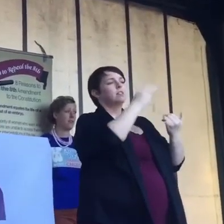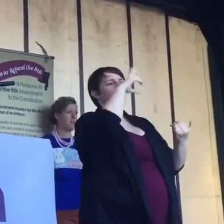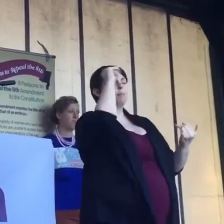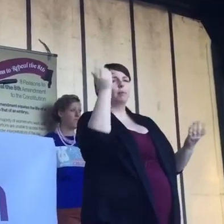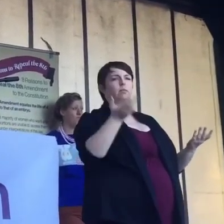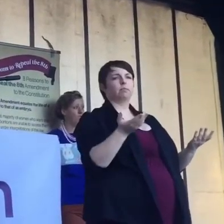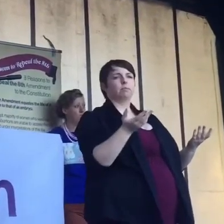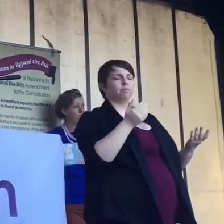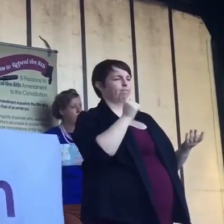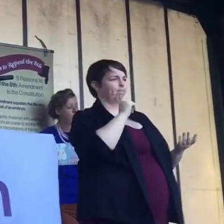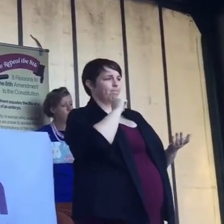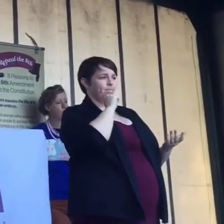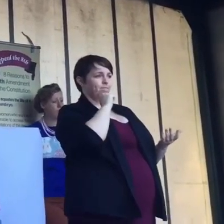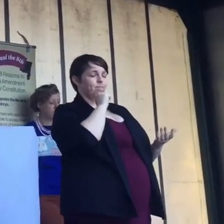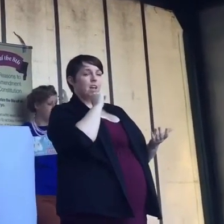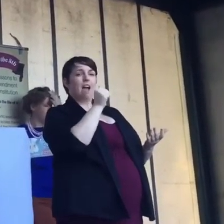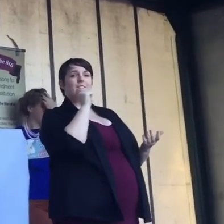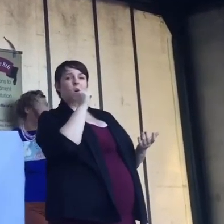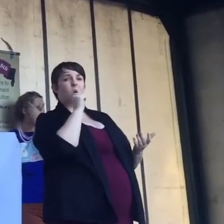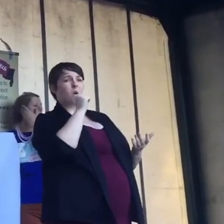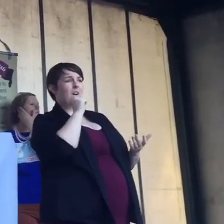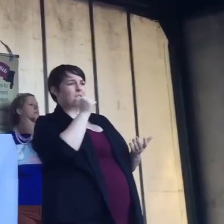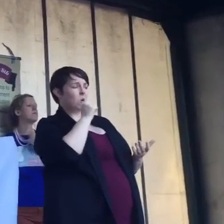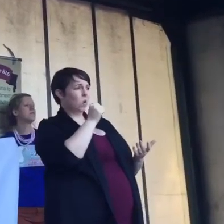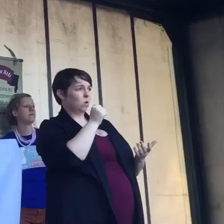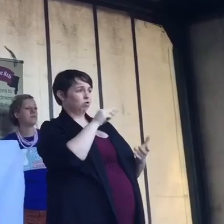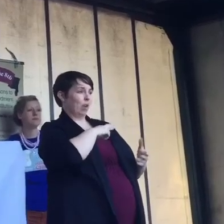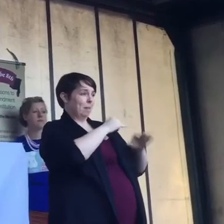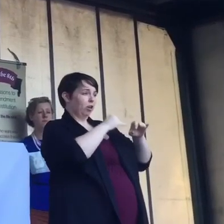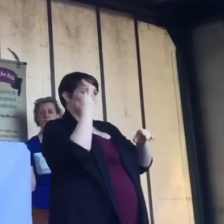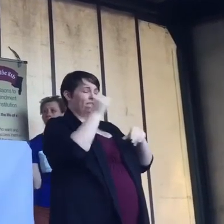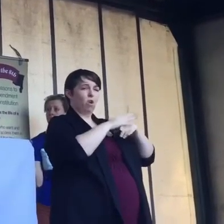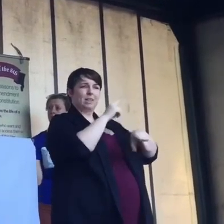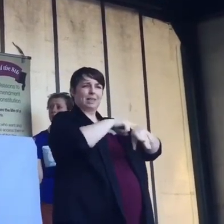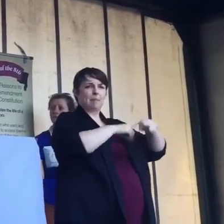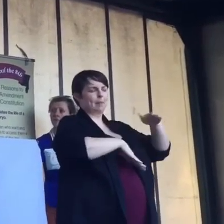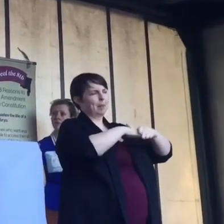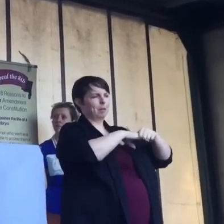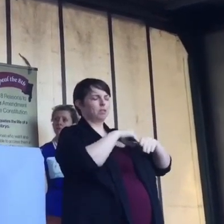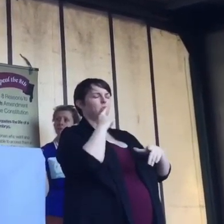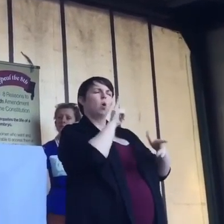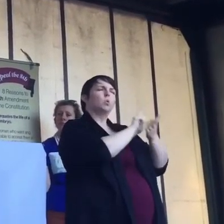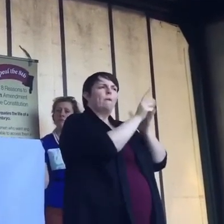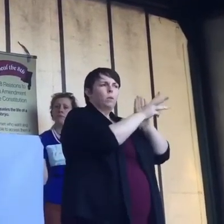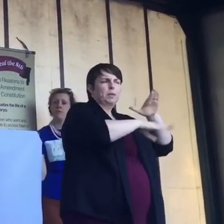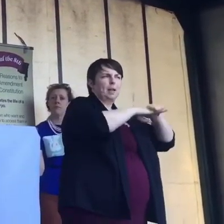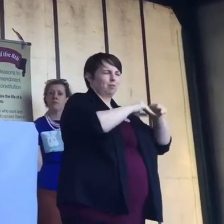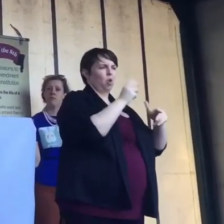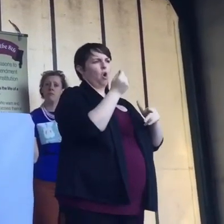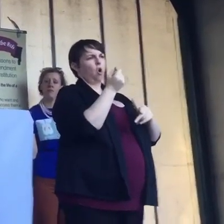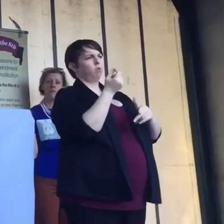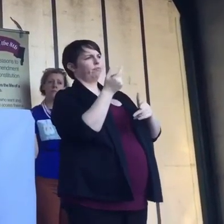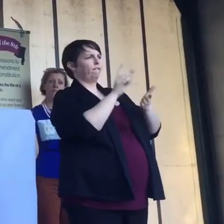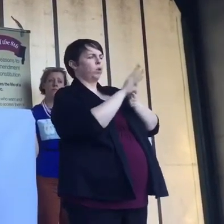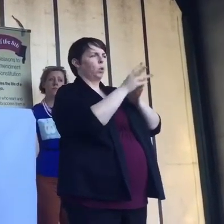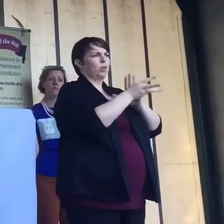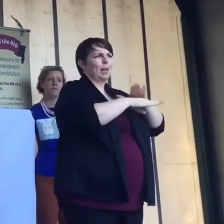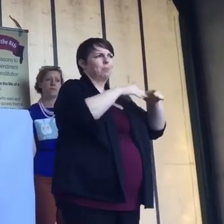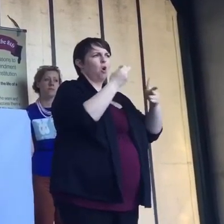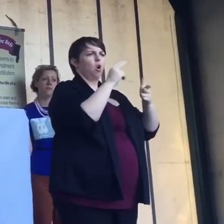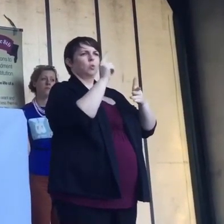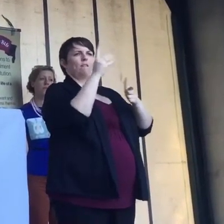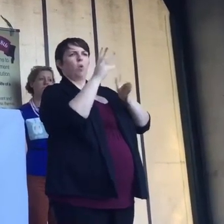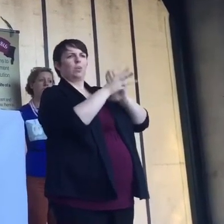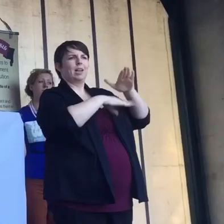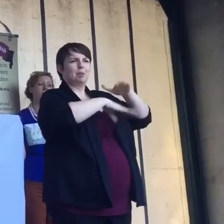is no medical basis for time limits. Whether it's 12 weeks versus 14, whether it's 20 weeks versus